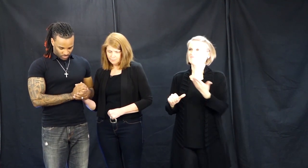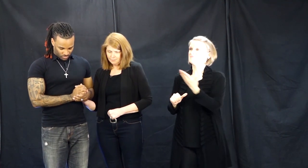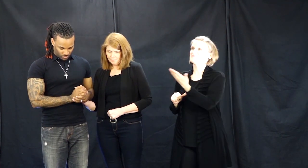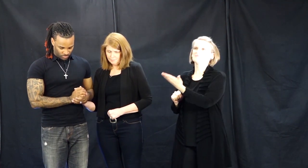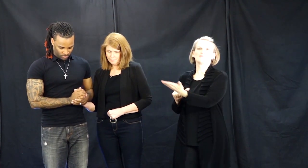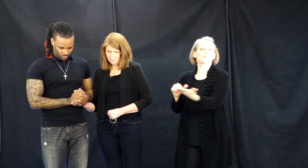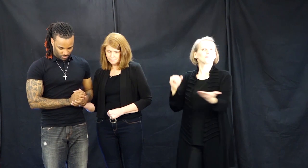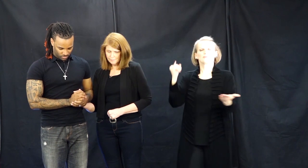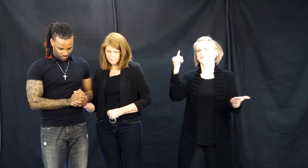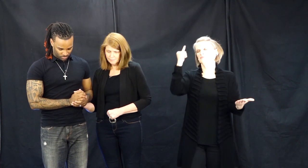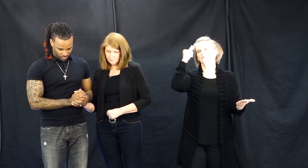Can you